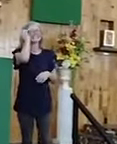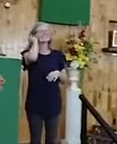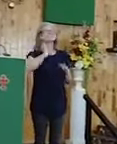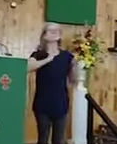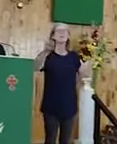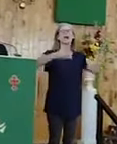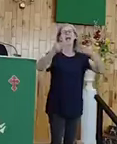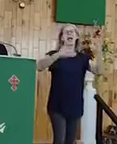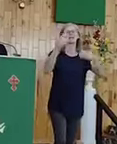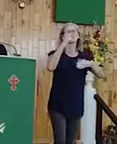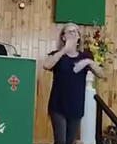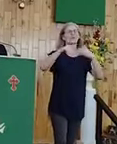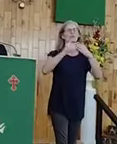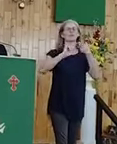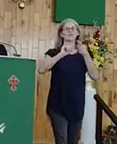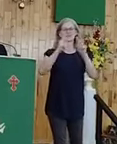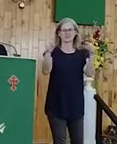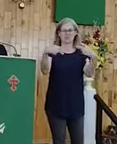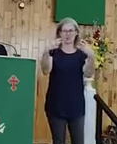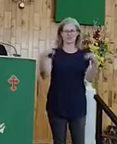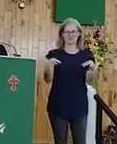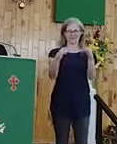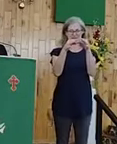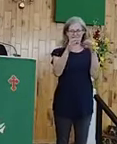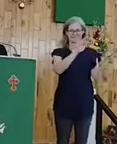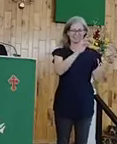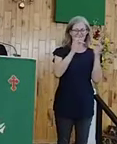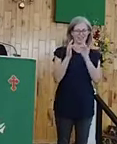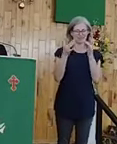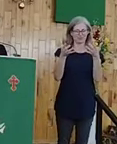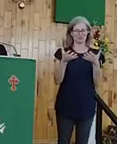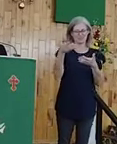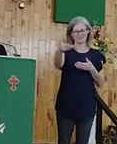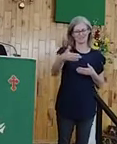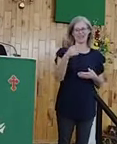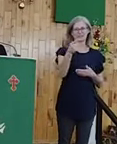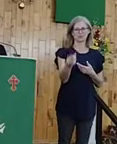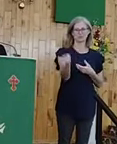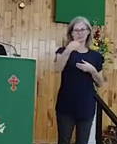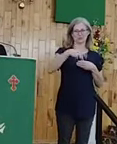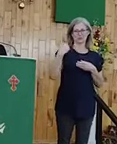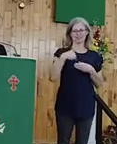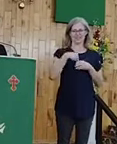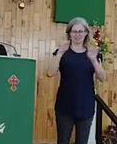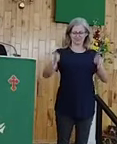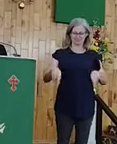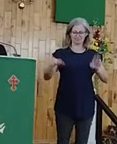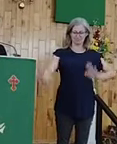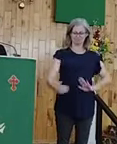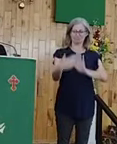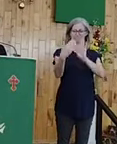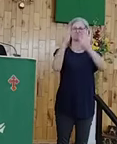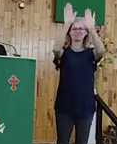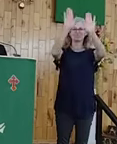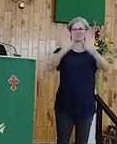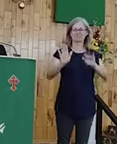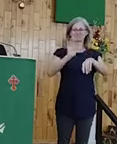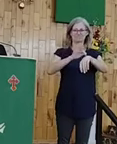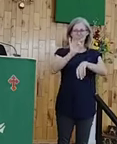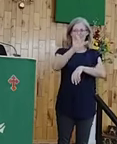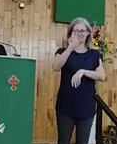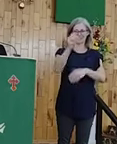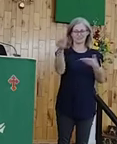Warm greetings to all our friends watching this Mass online. We would like to invite you to join us in person every Sunday